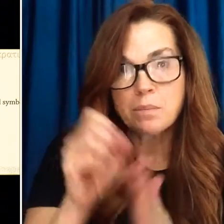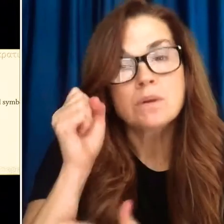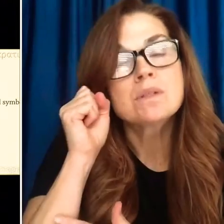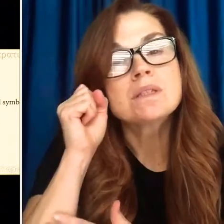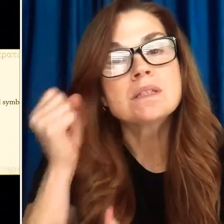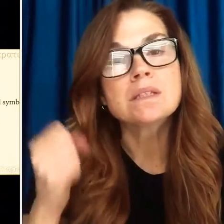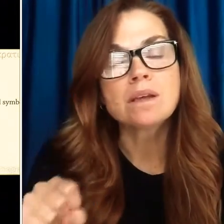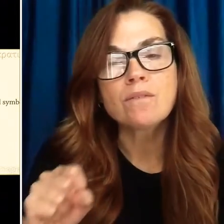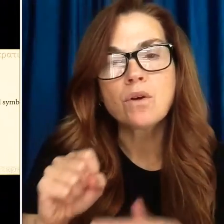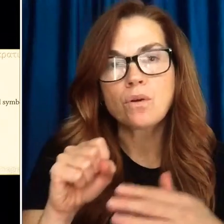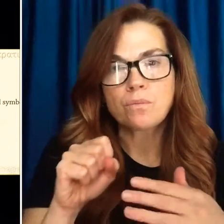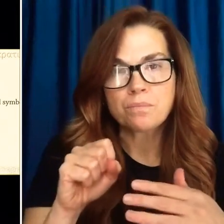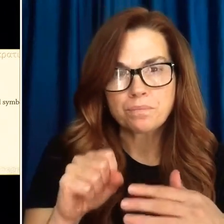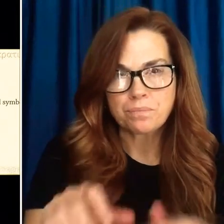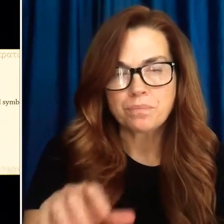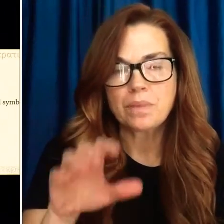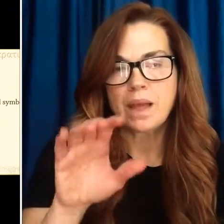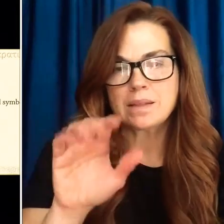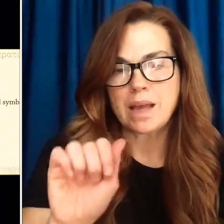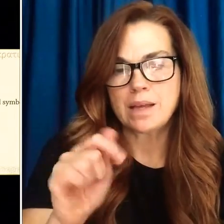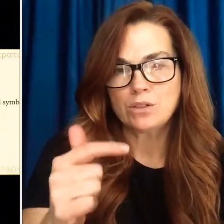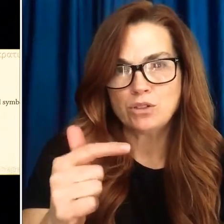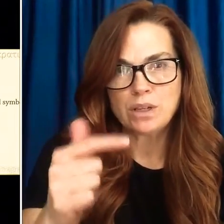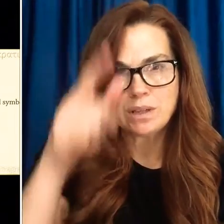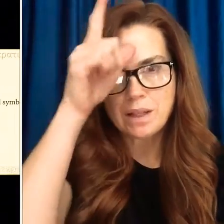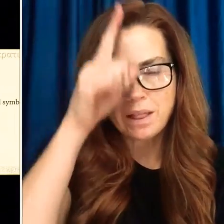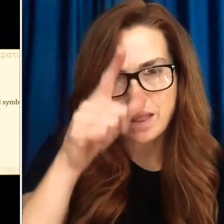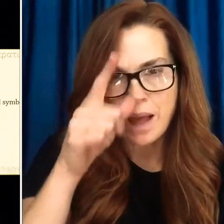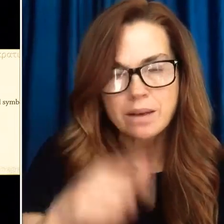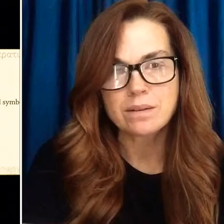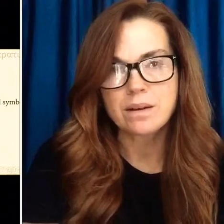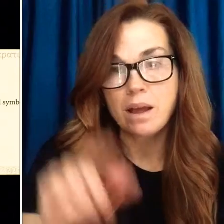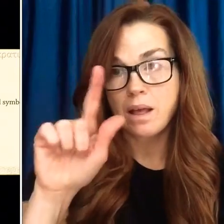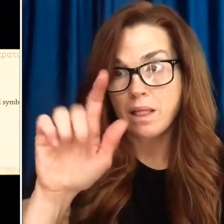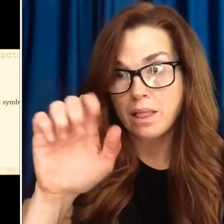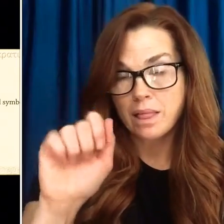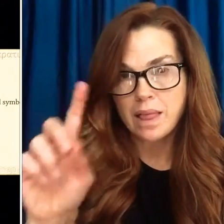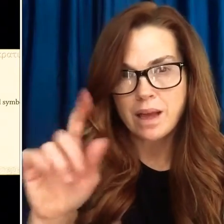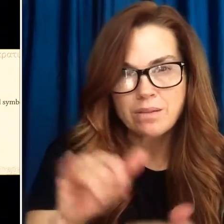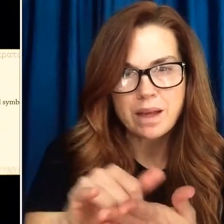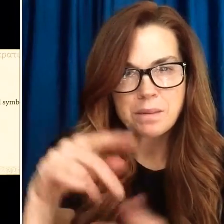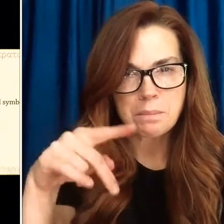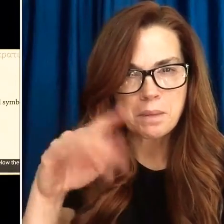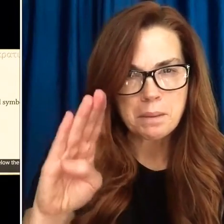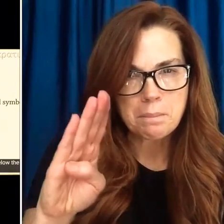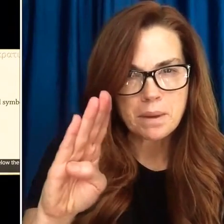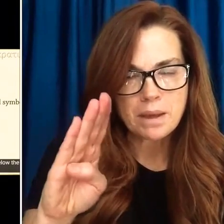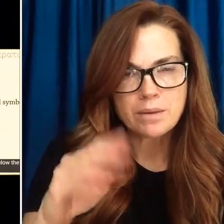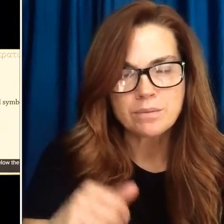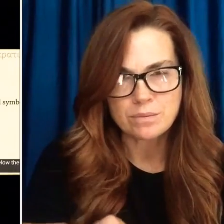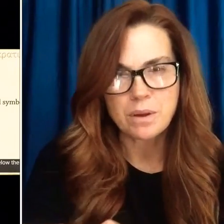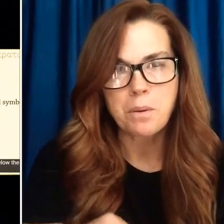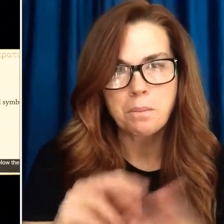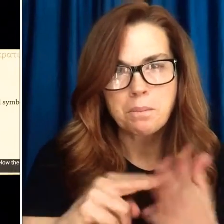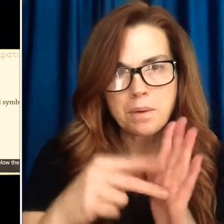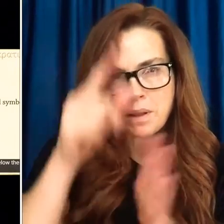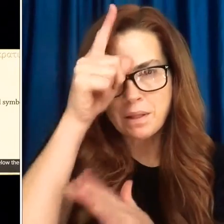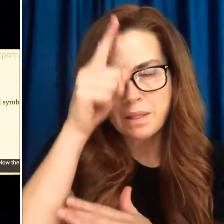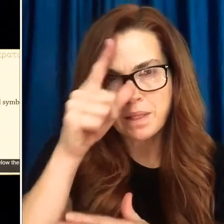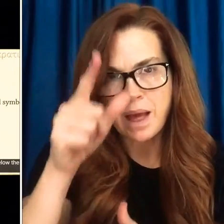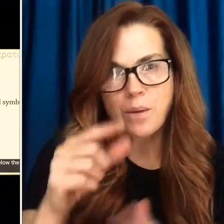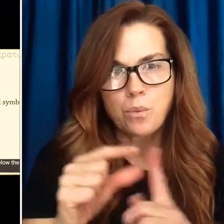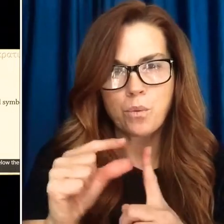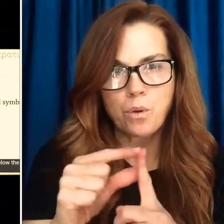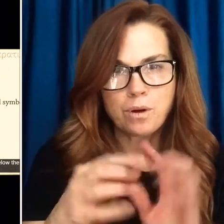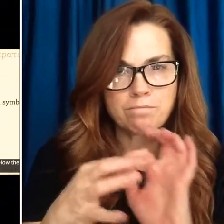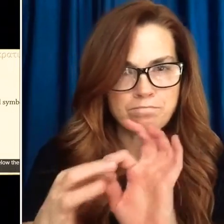word argentum. The symbol for lead is Pb, from the Latin word plumbum. Above the chemical symbol